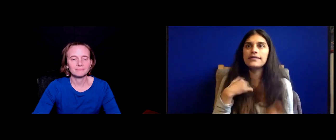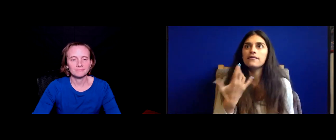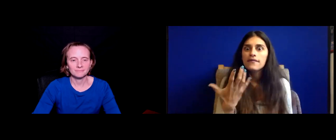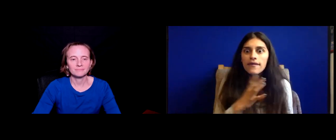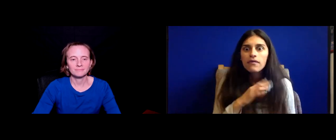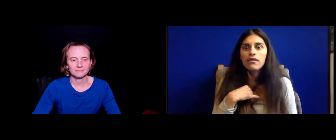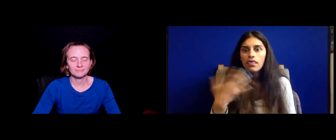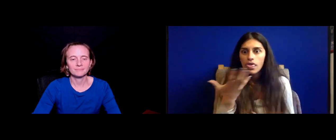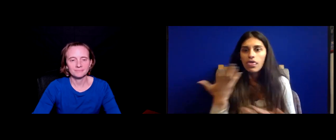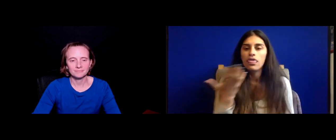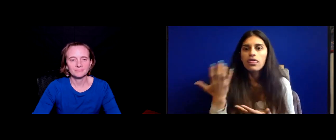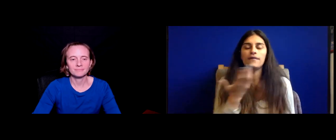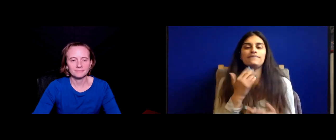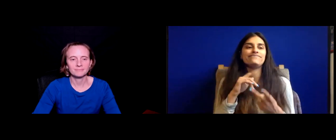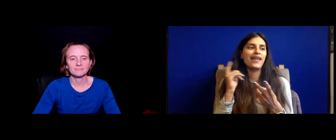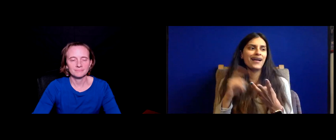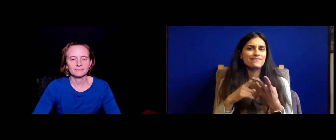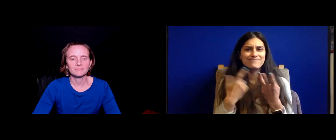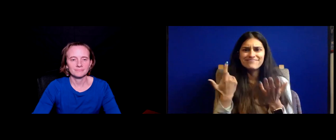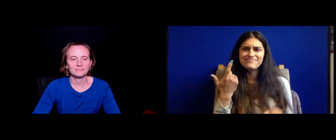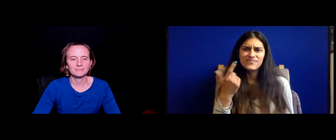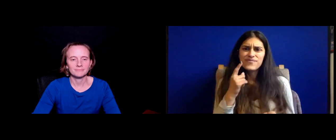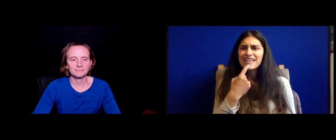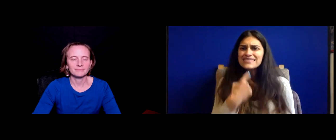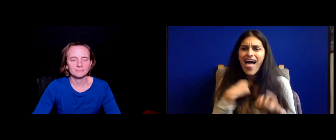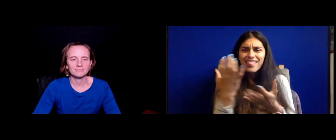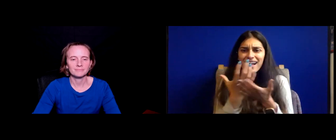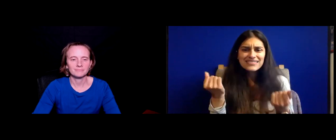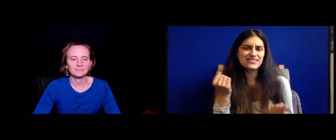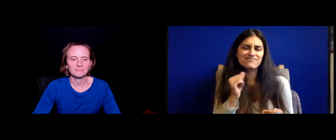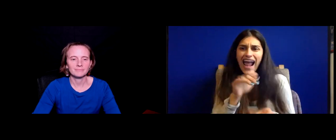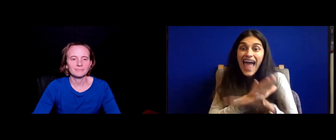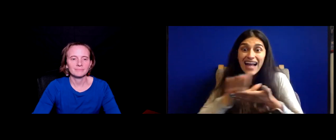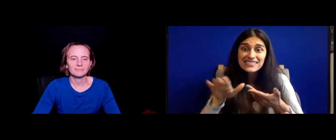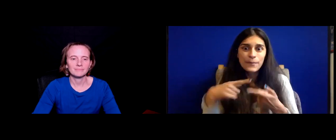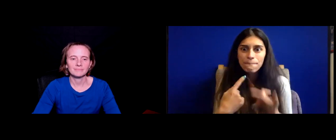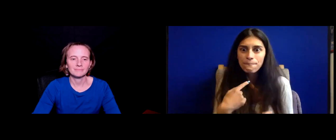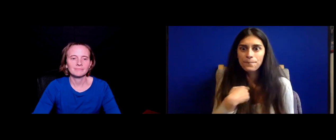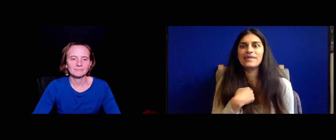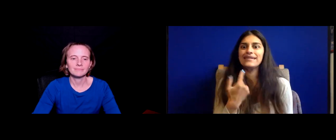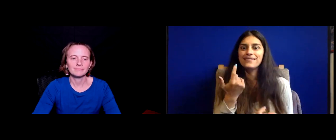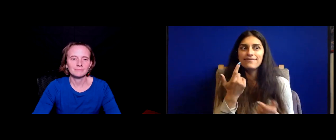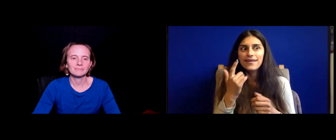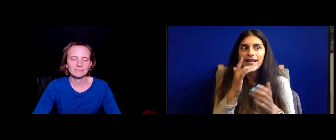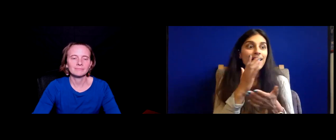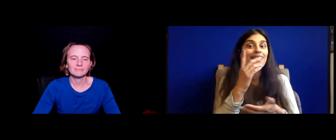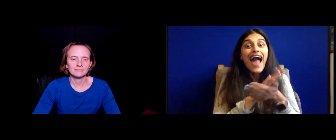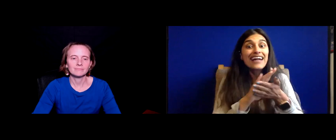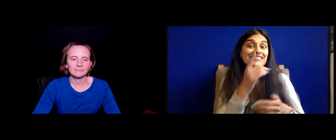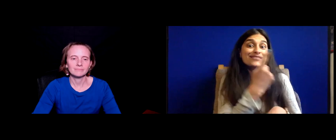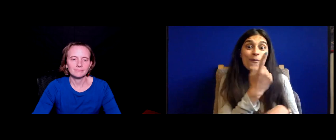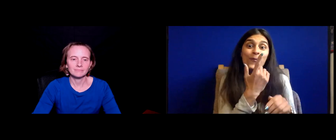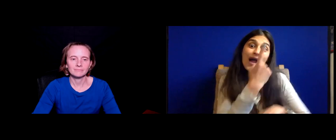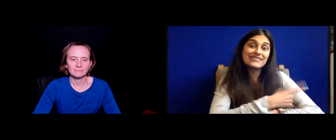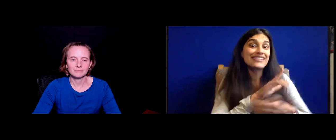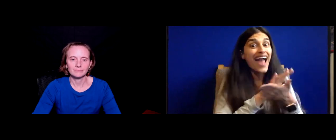And just all of those different gaslighting techniques were used during this relationship to make me doubt myself. And